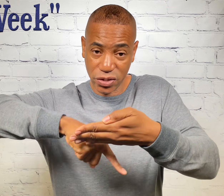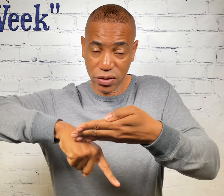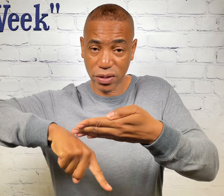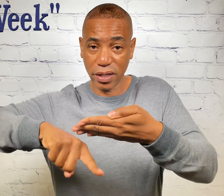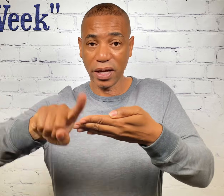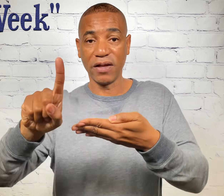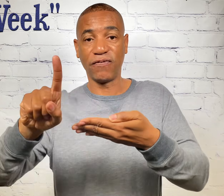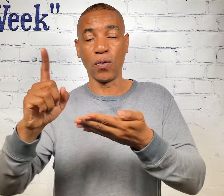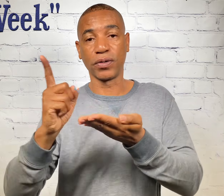under, and forward.